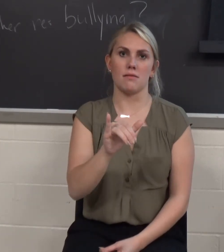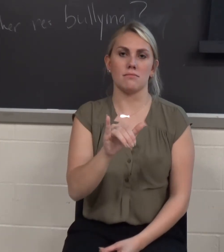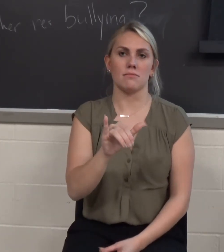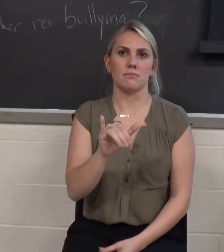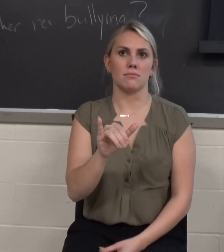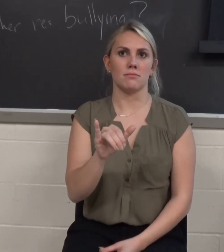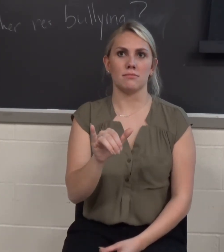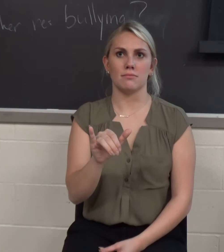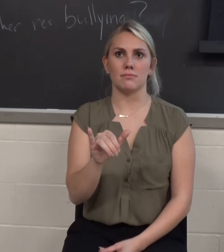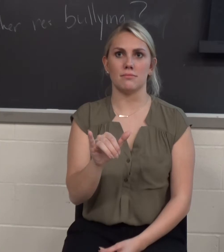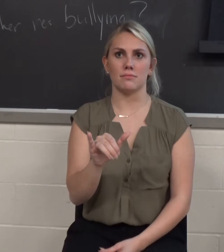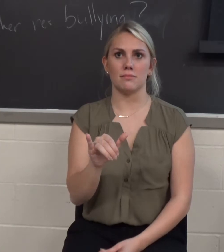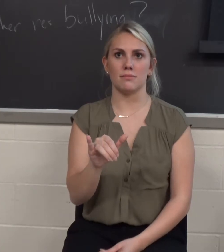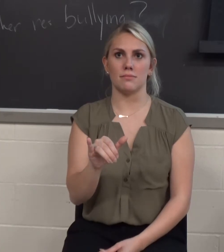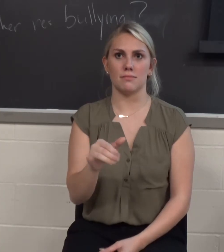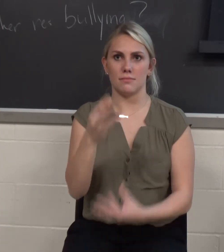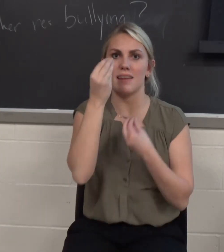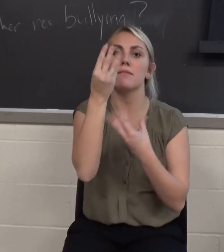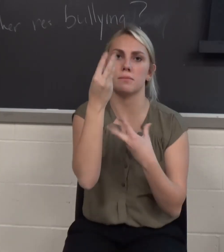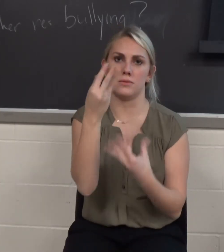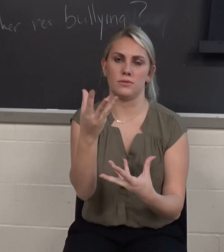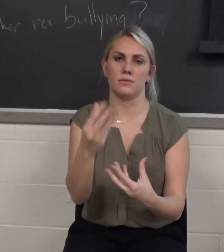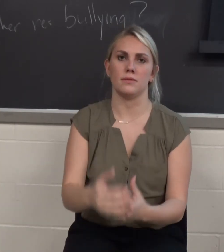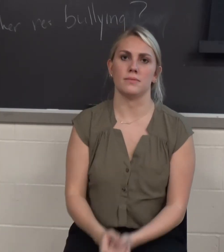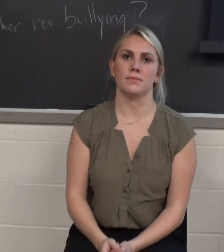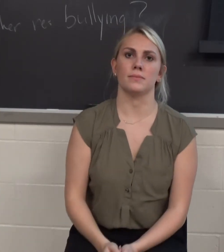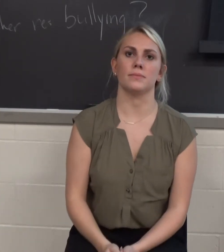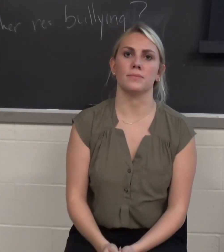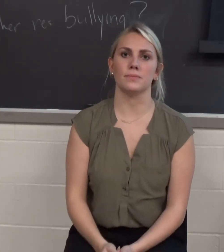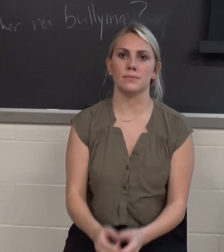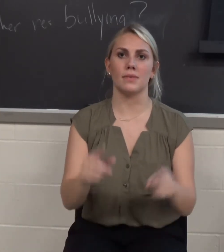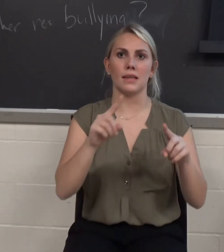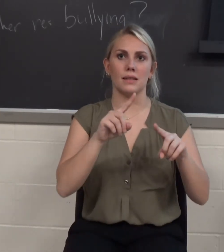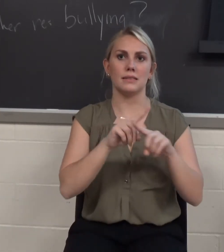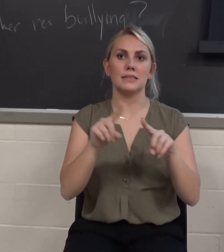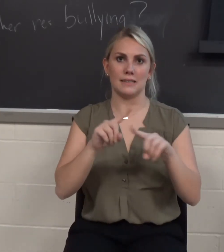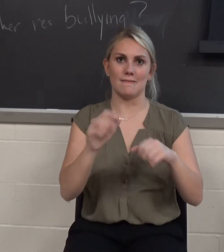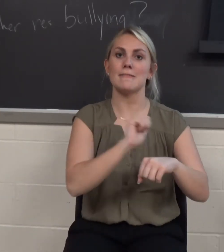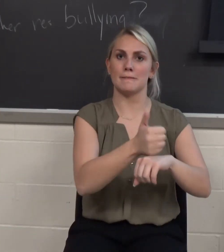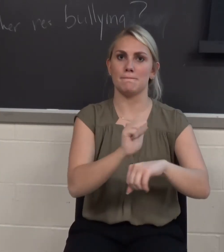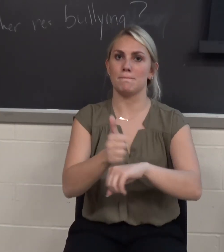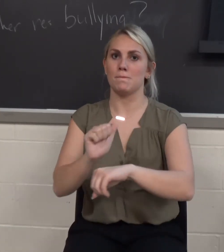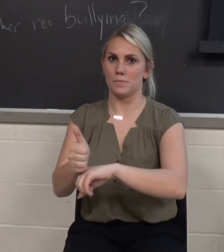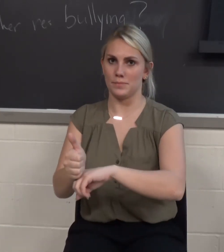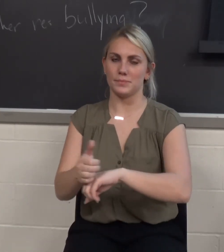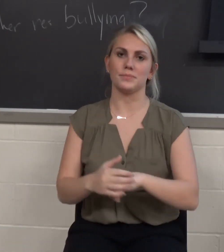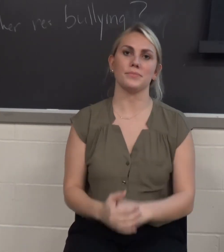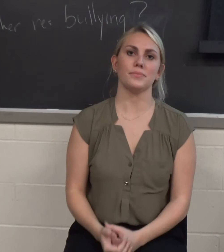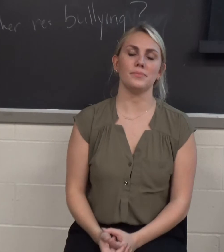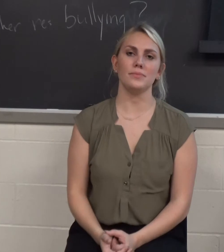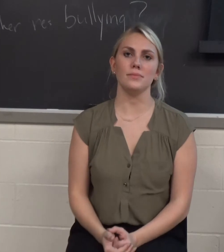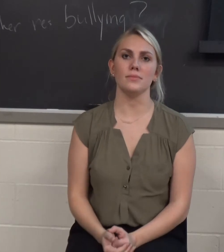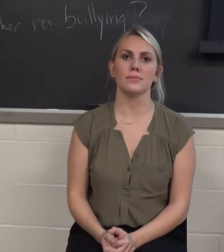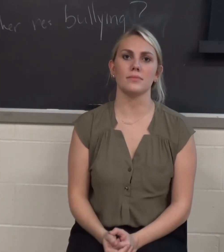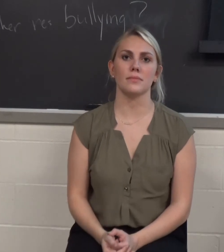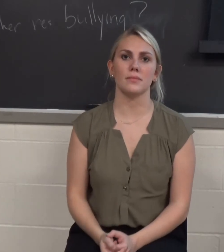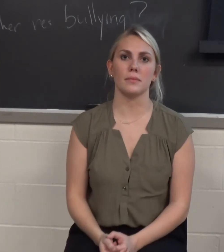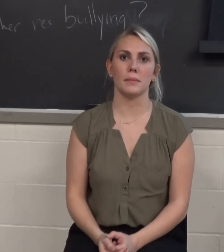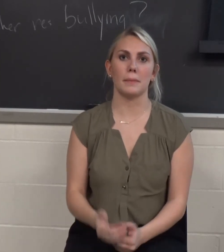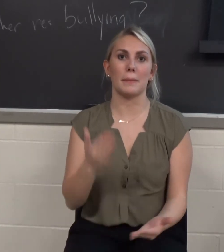of different formats. There are also several different text structures. We might come back to this, but